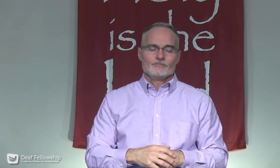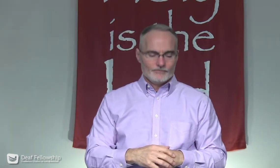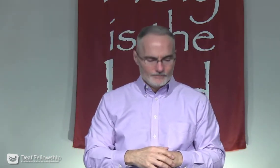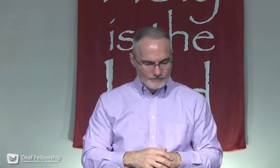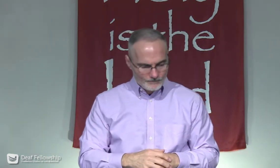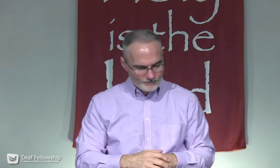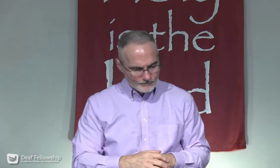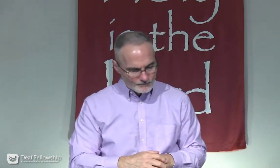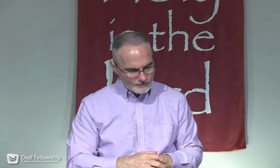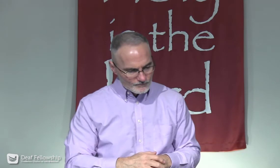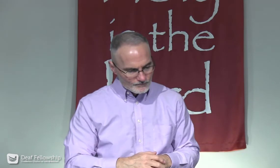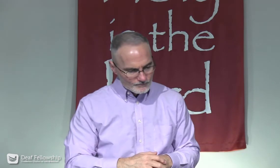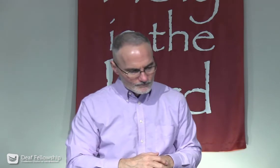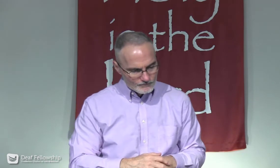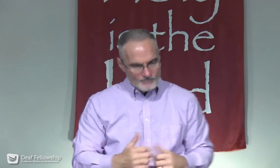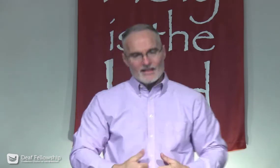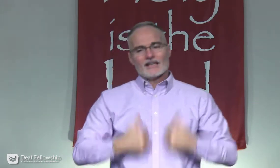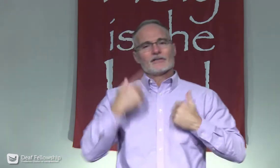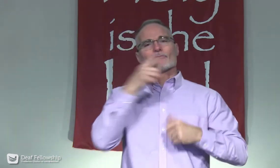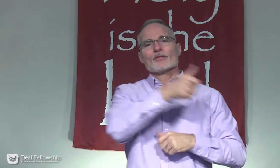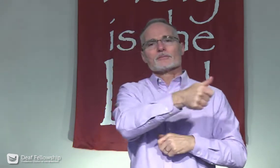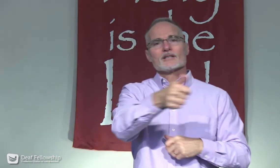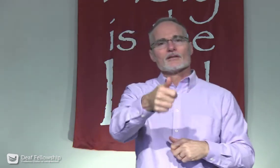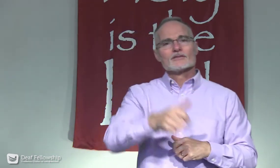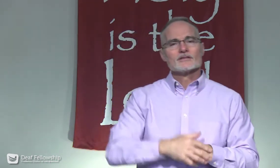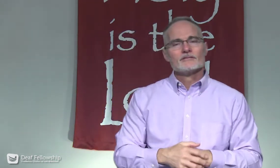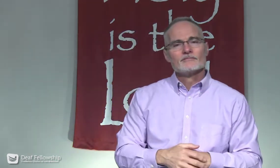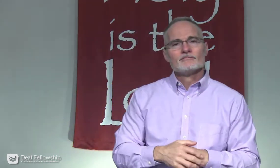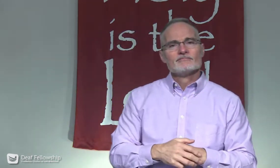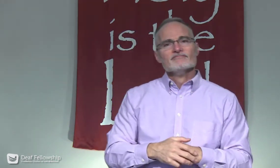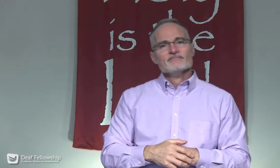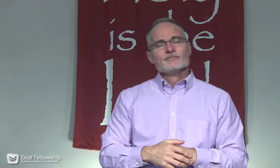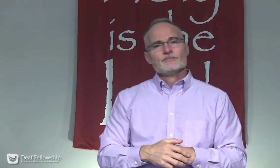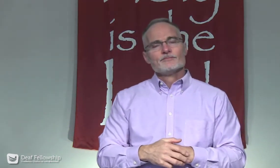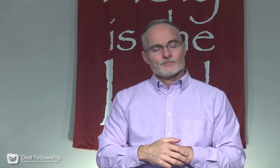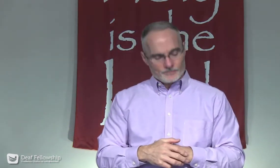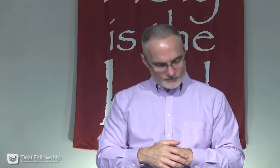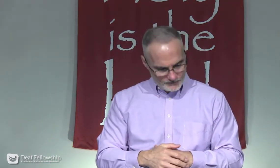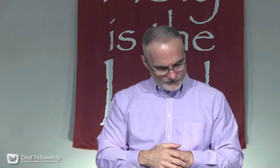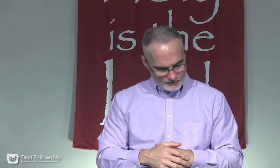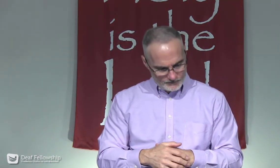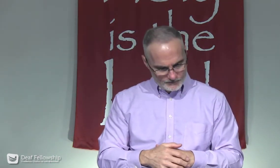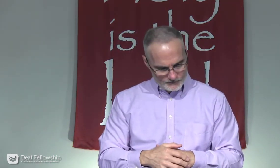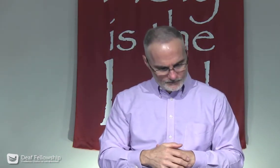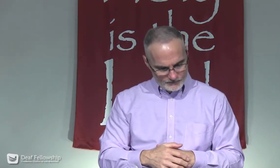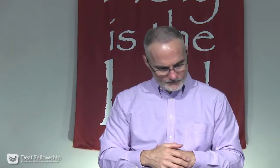then it's like, thanks, God, and they're back on their own way, living for themselves.